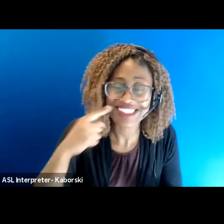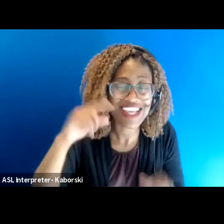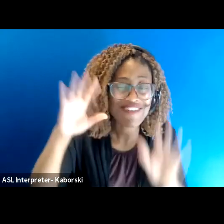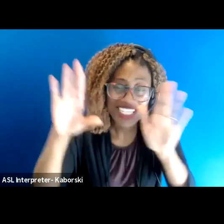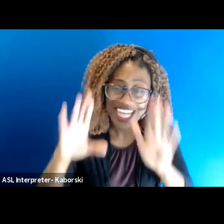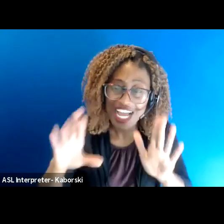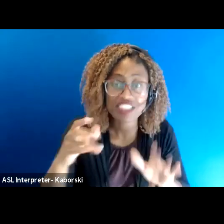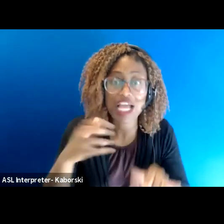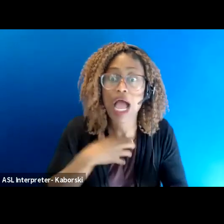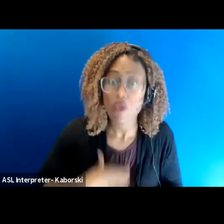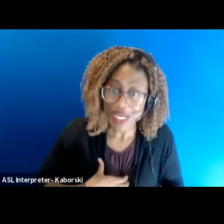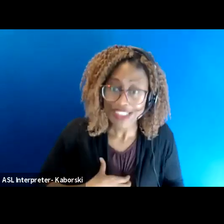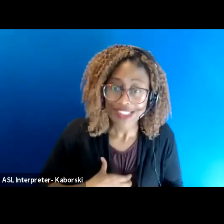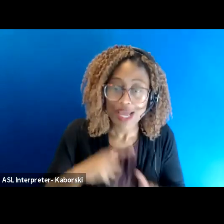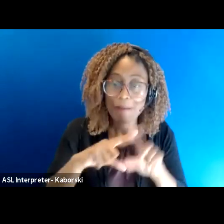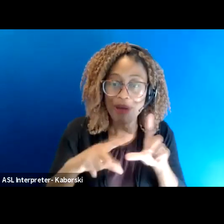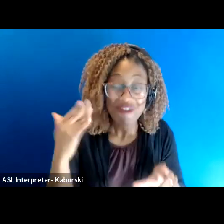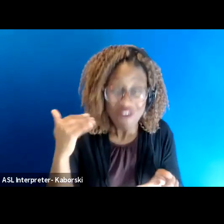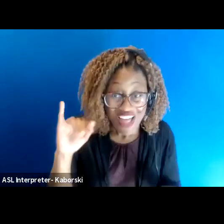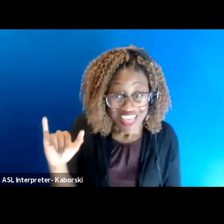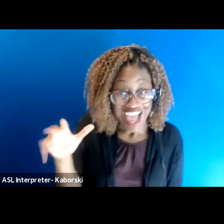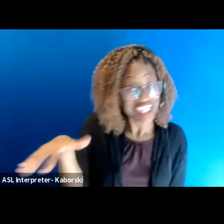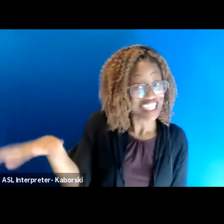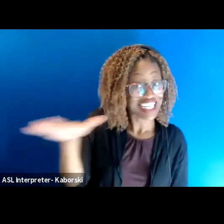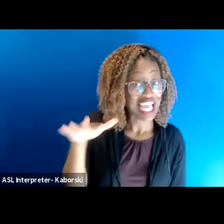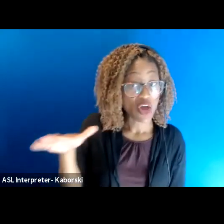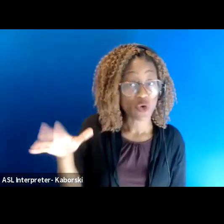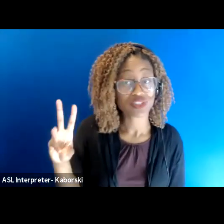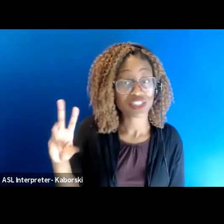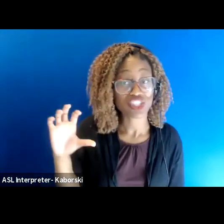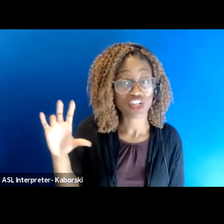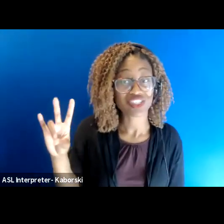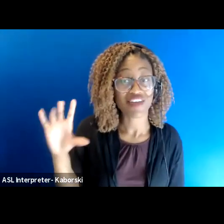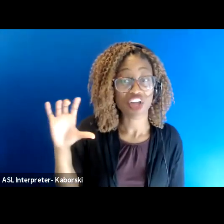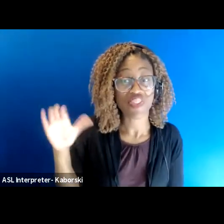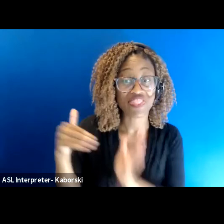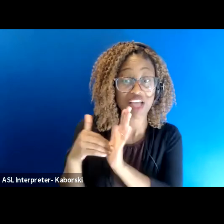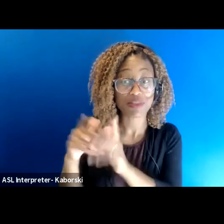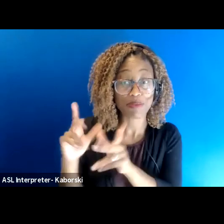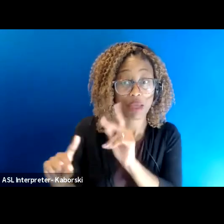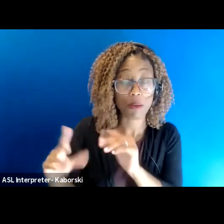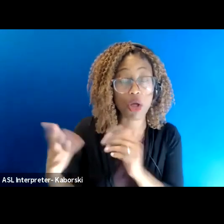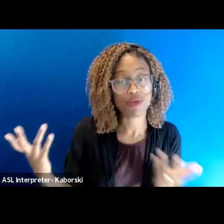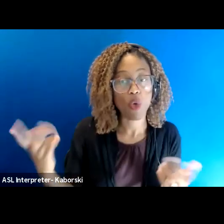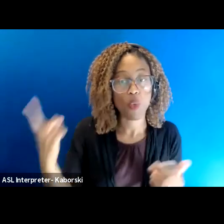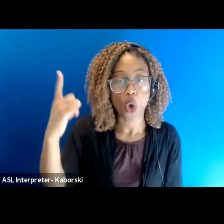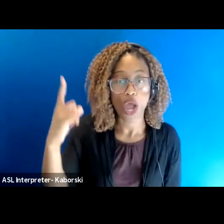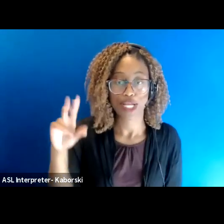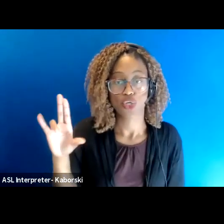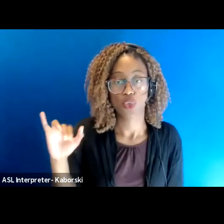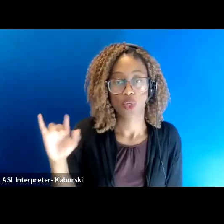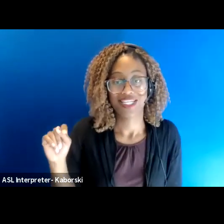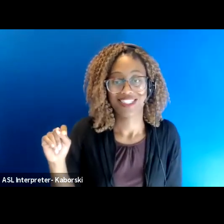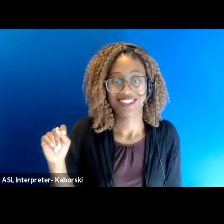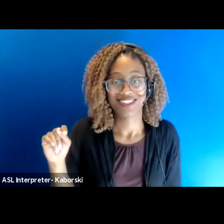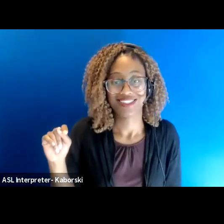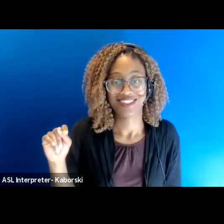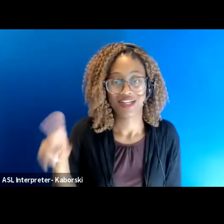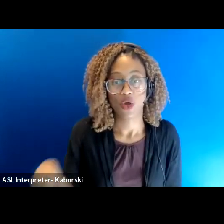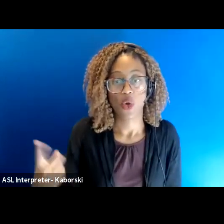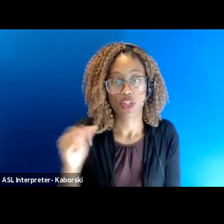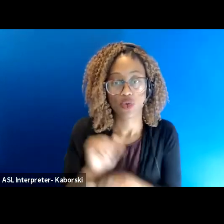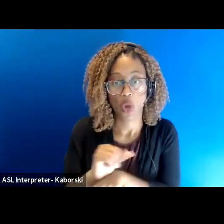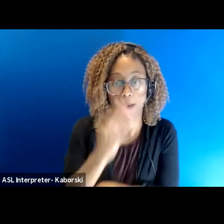earlier, for a county of over 600,000 plus, there was one unit. The one unit only